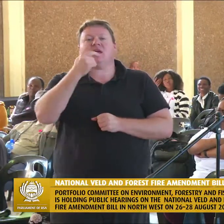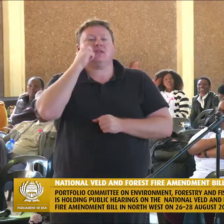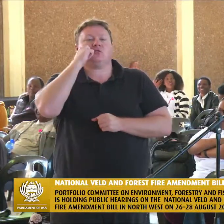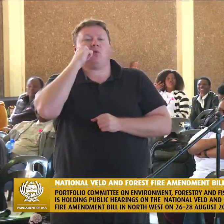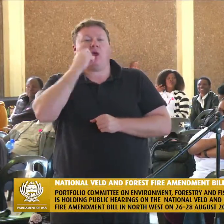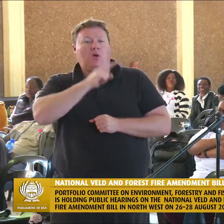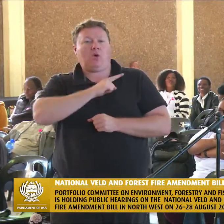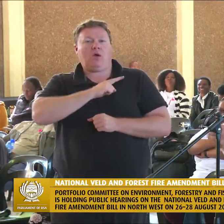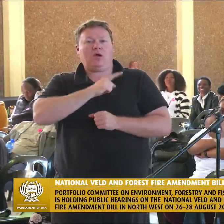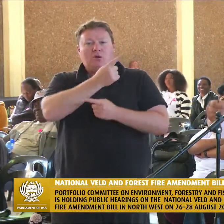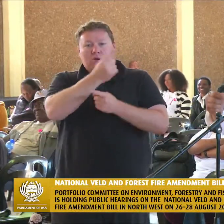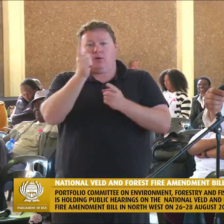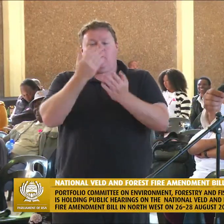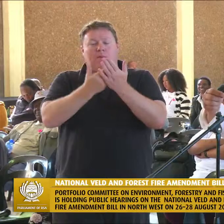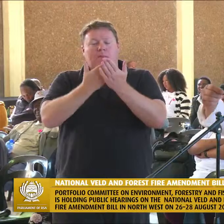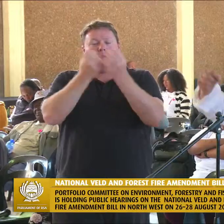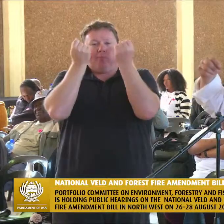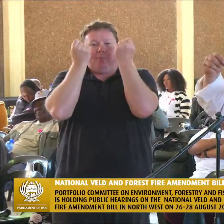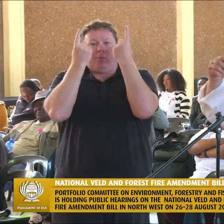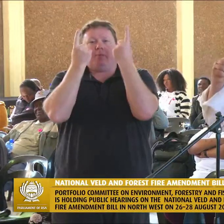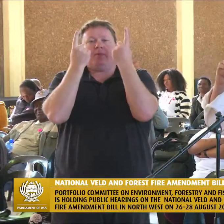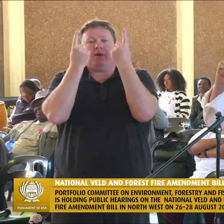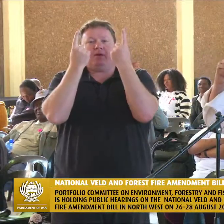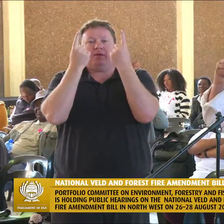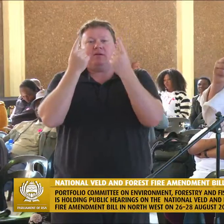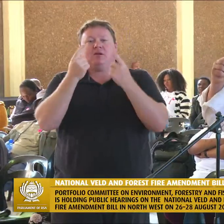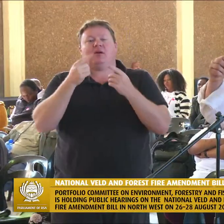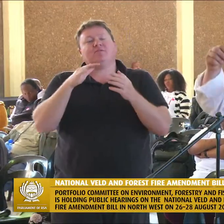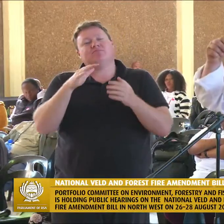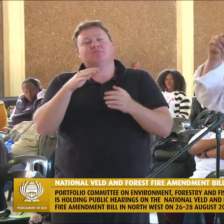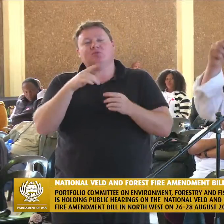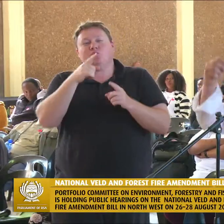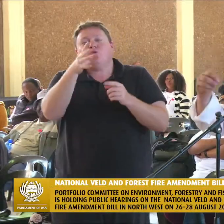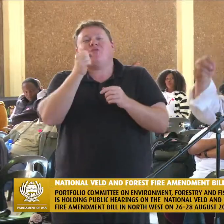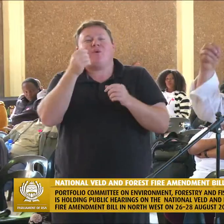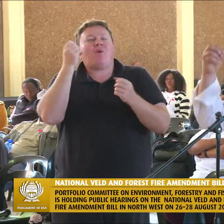such that you can understand me better even though you come from